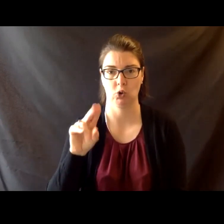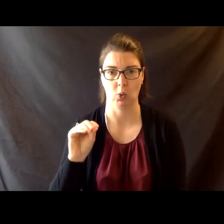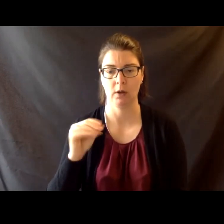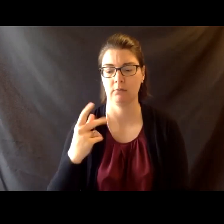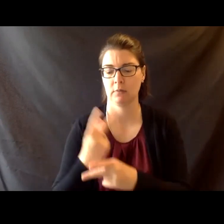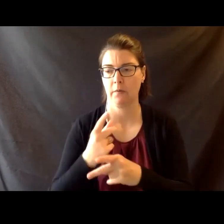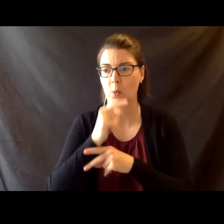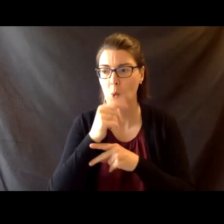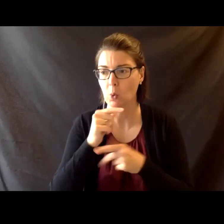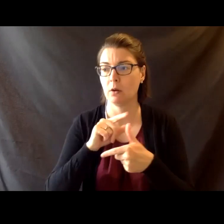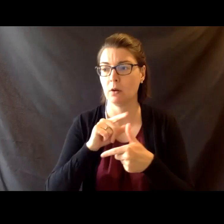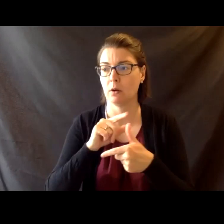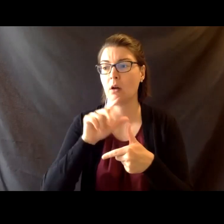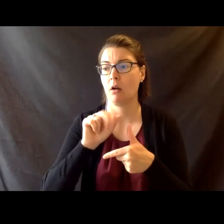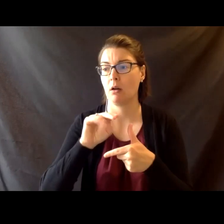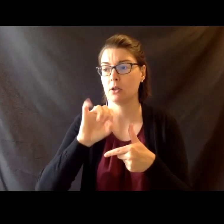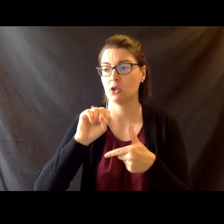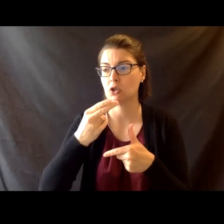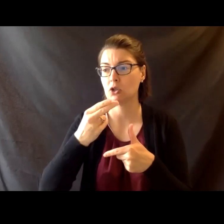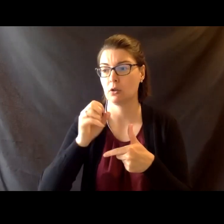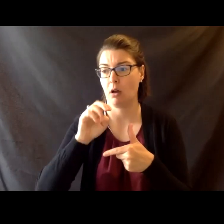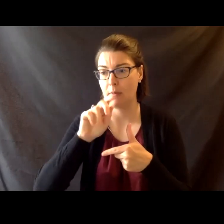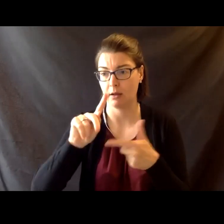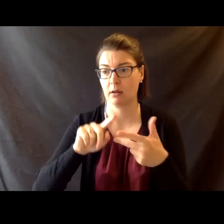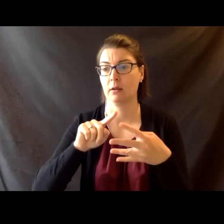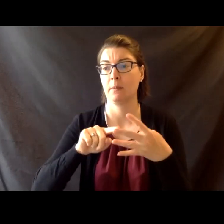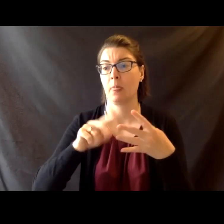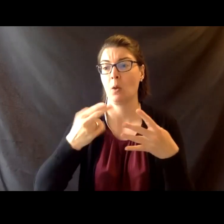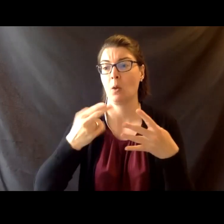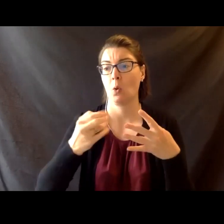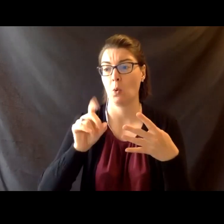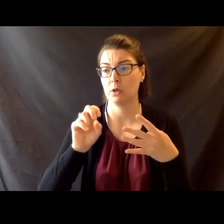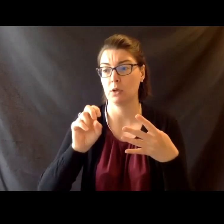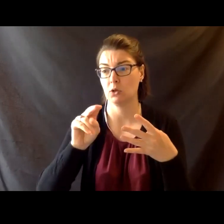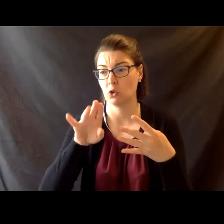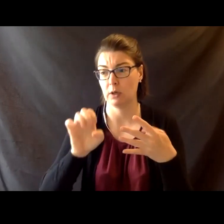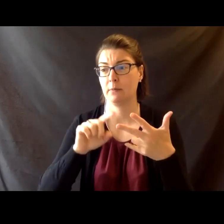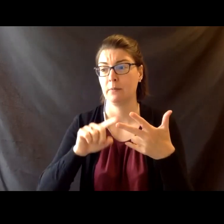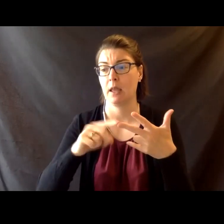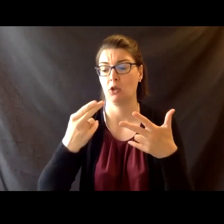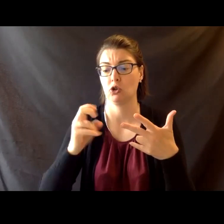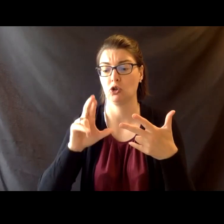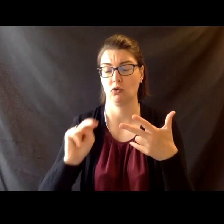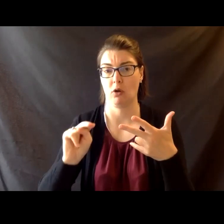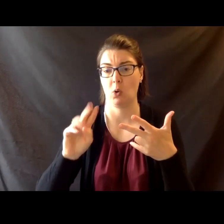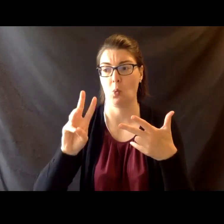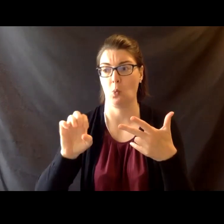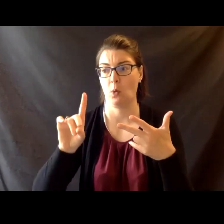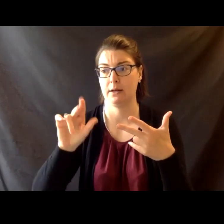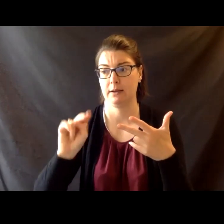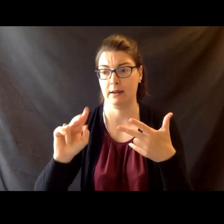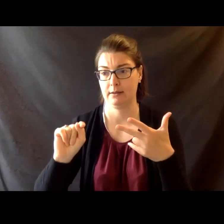Anishinaabeg Nation, the Haudenosaunee Confederacy, and the Huron-Wendat. It is now home to many First